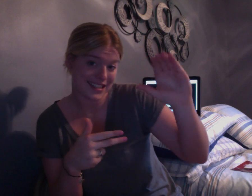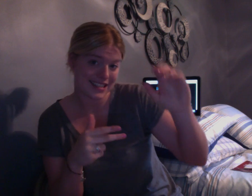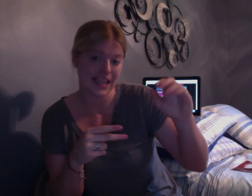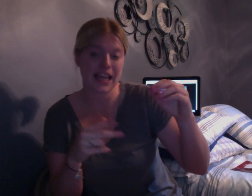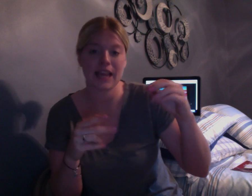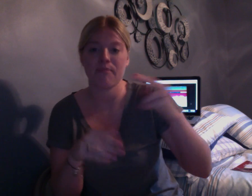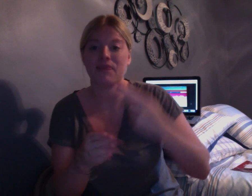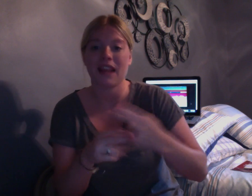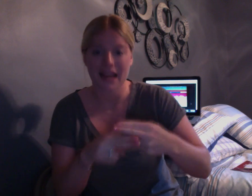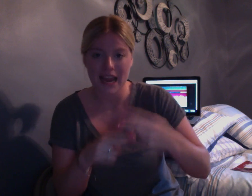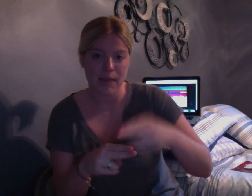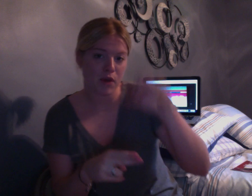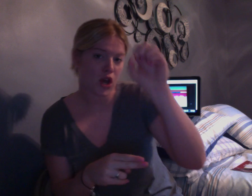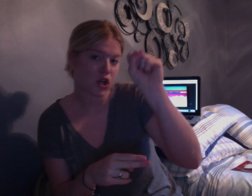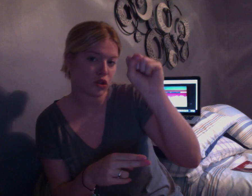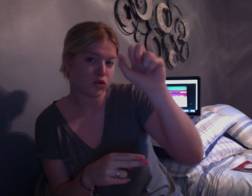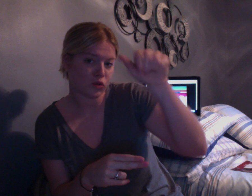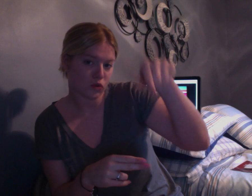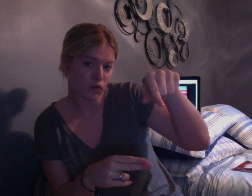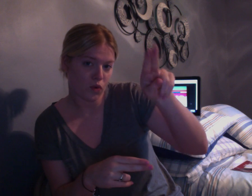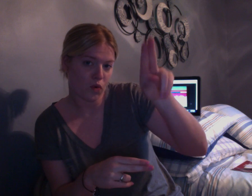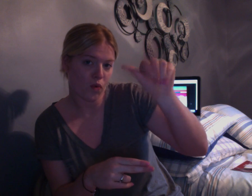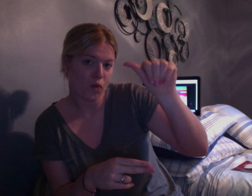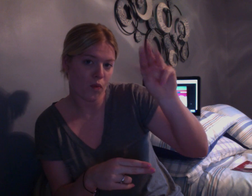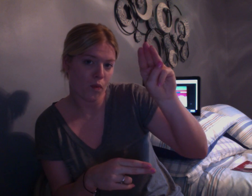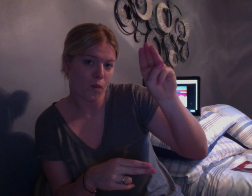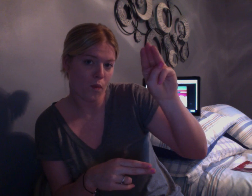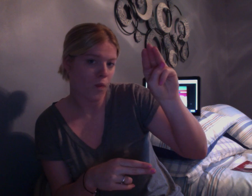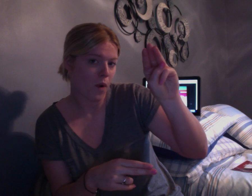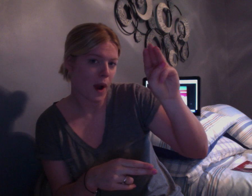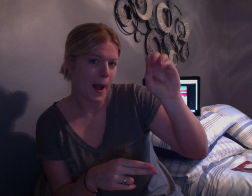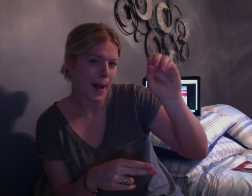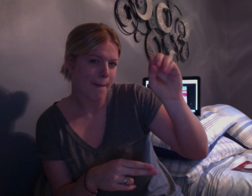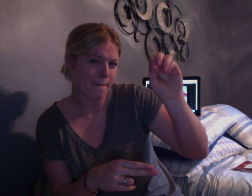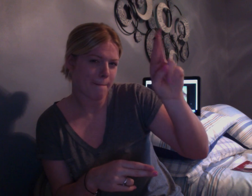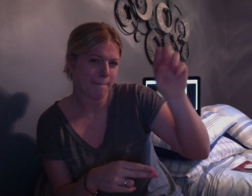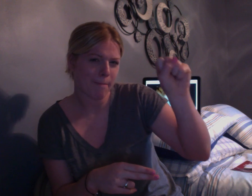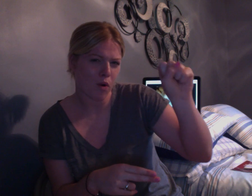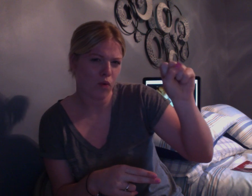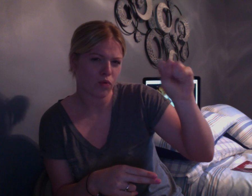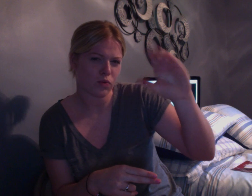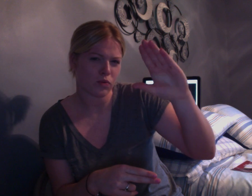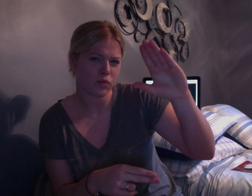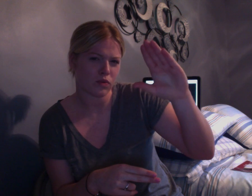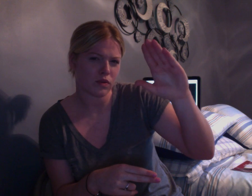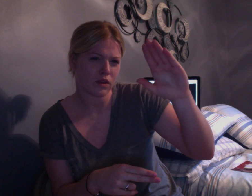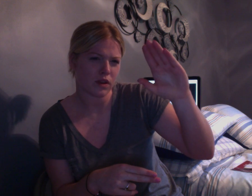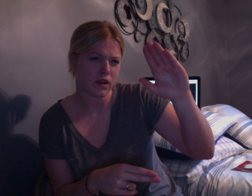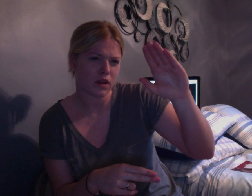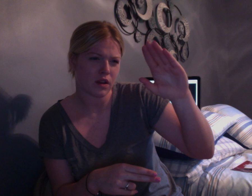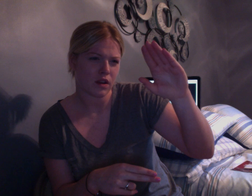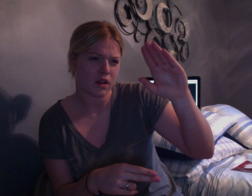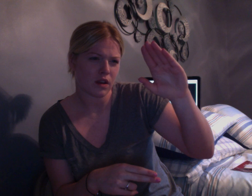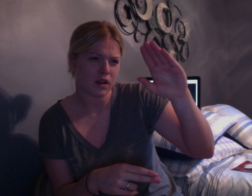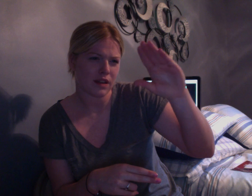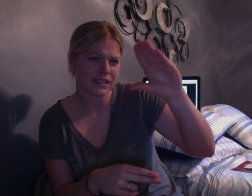tendency to recur after surgery and to metastasize to other organs in the body. It often appears as a red nodule or rough